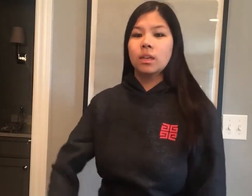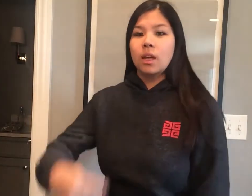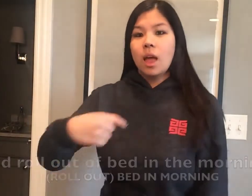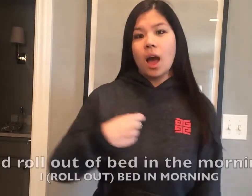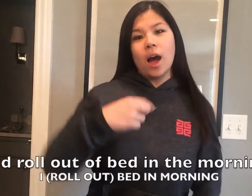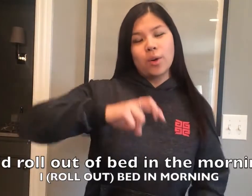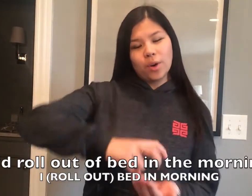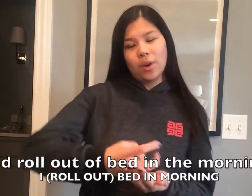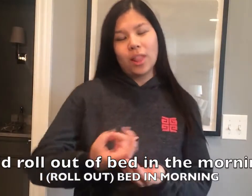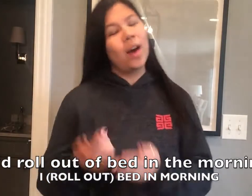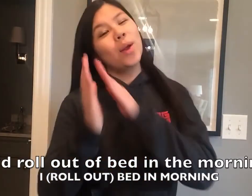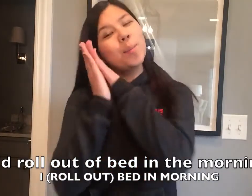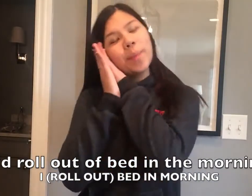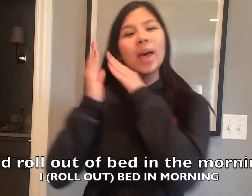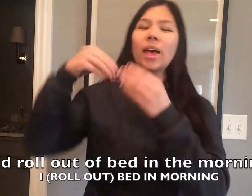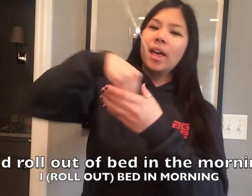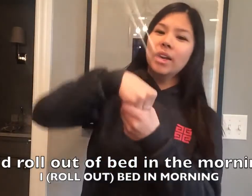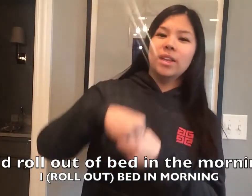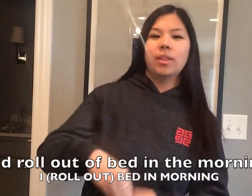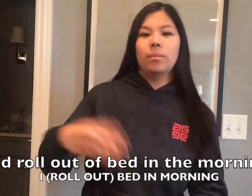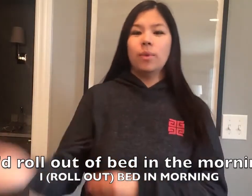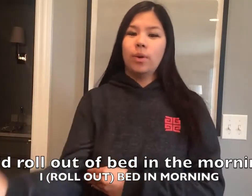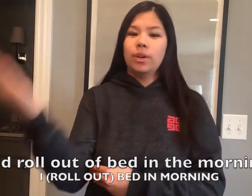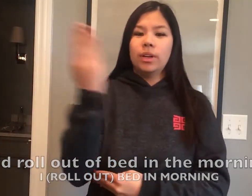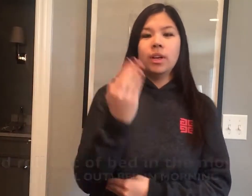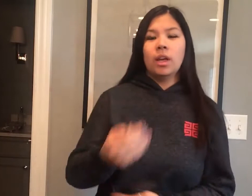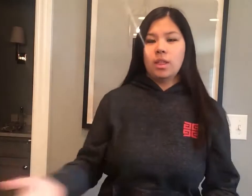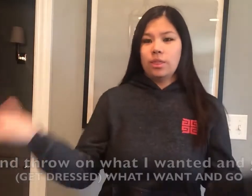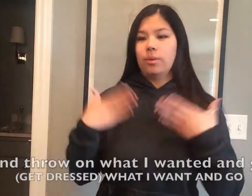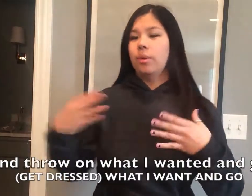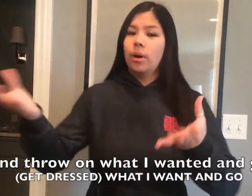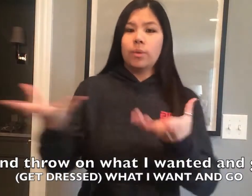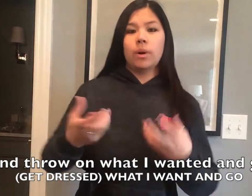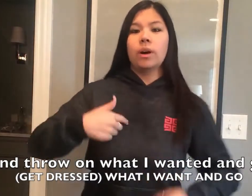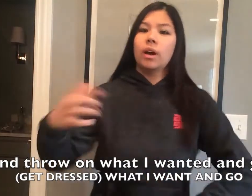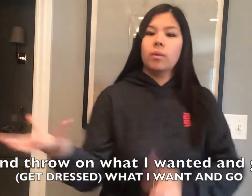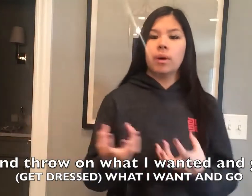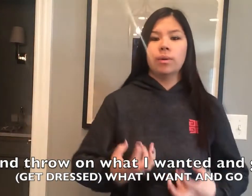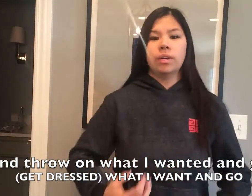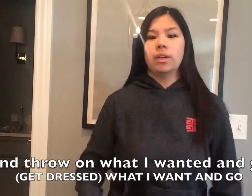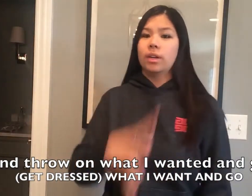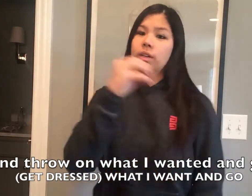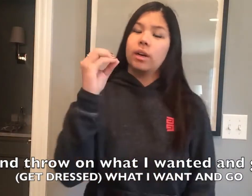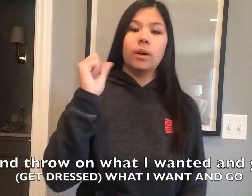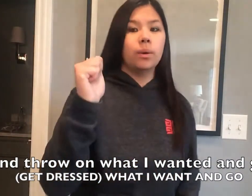I'd roll out of bed in the morning and throw on what I wanted and go